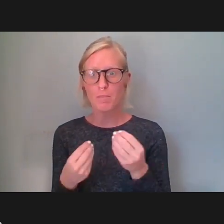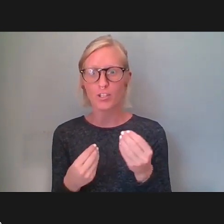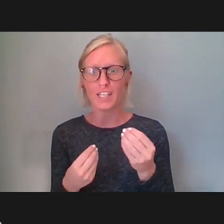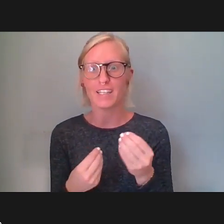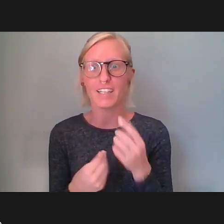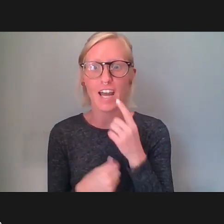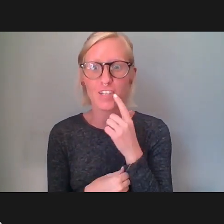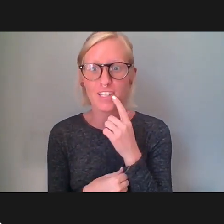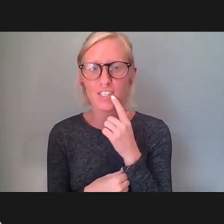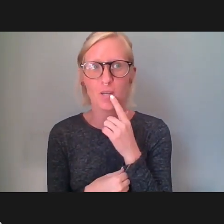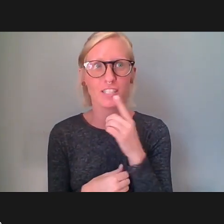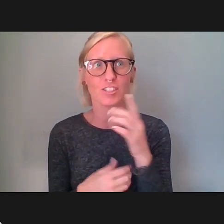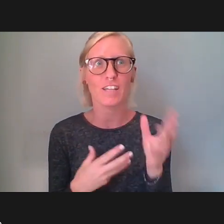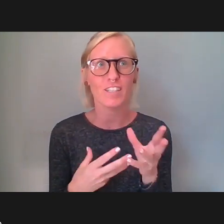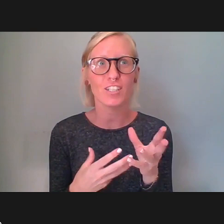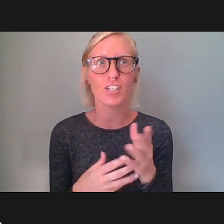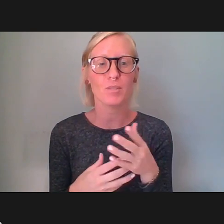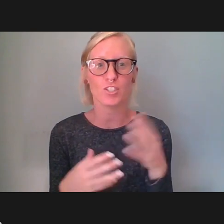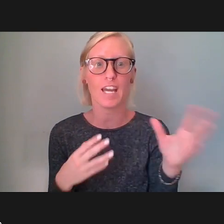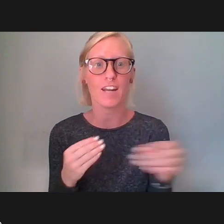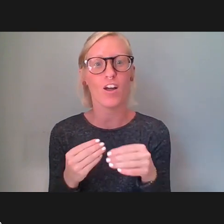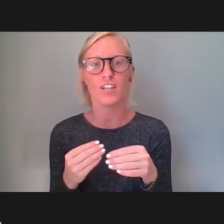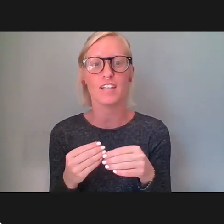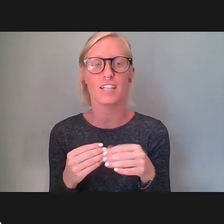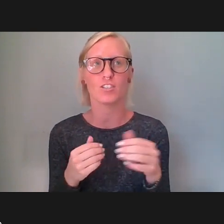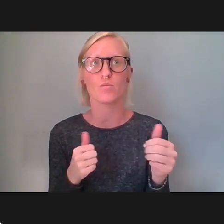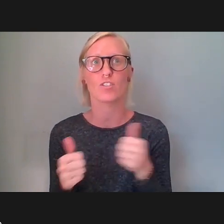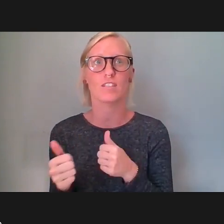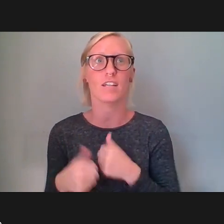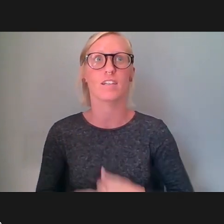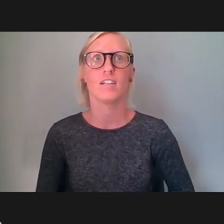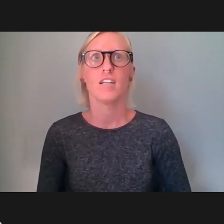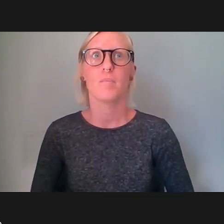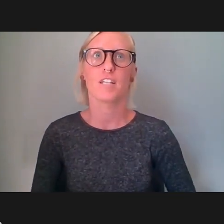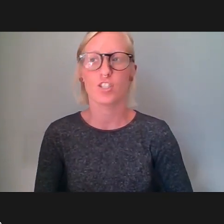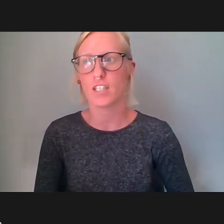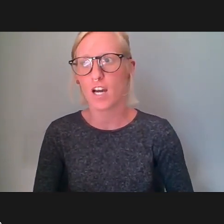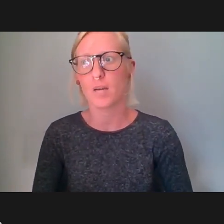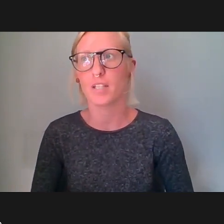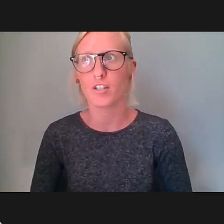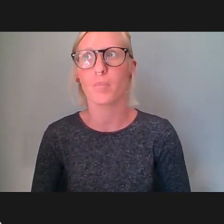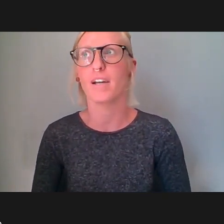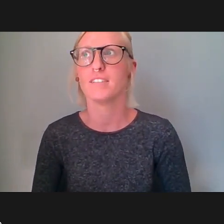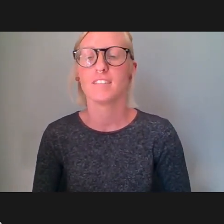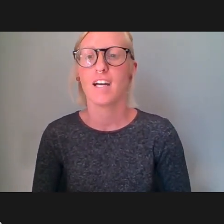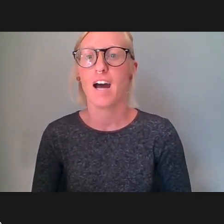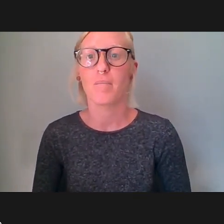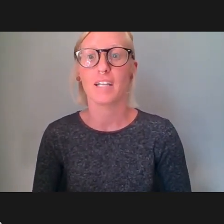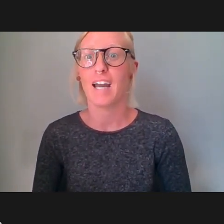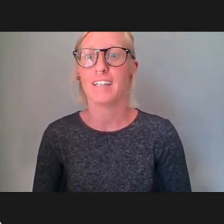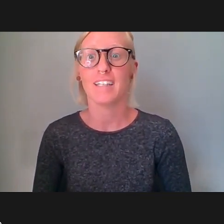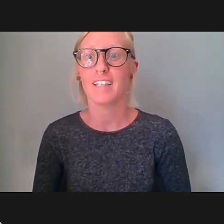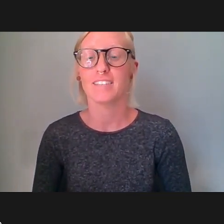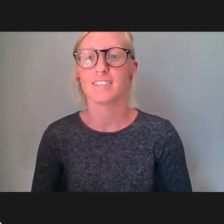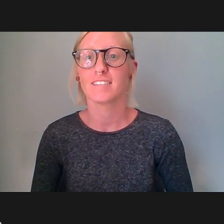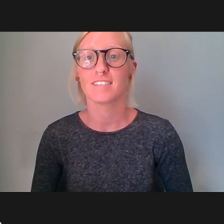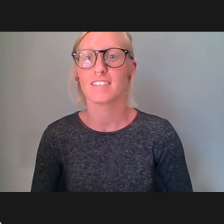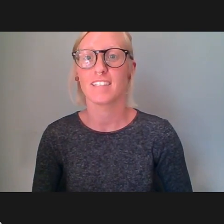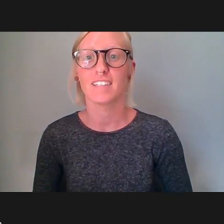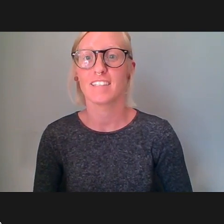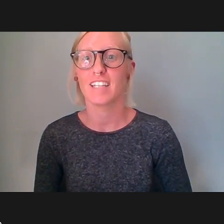was remembering everything. So I'm like, should I feed her? But she had all the content. She was just like, but then she like caught up later. But I'm like, I